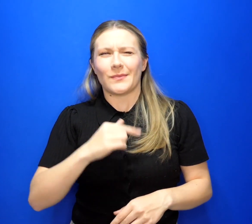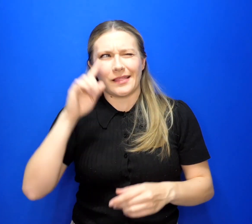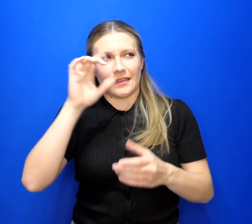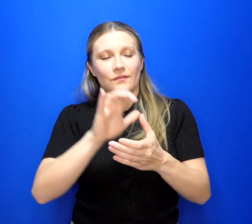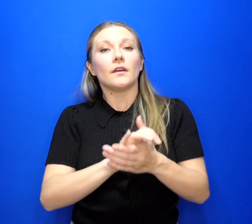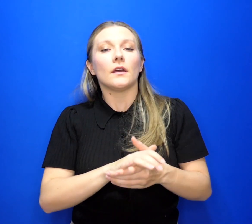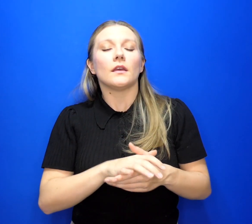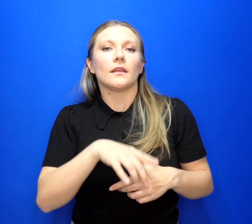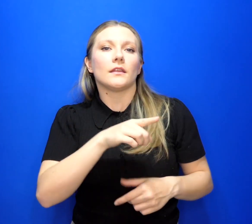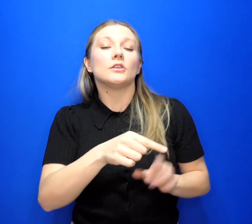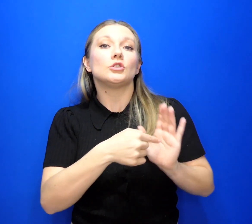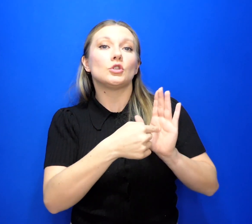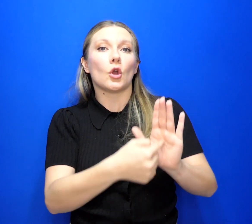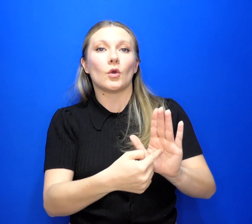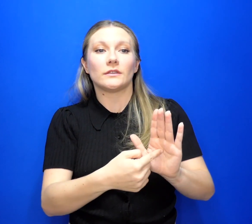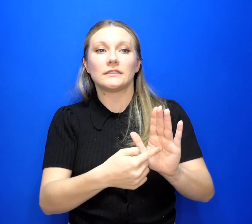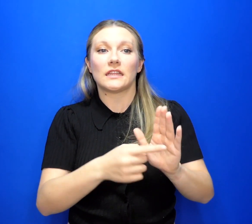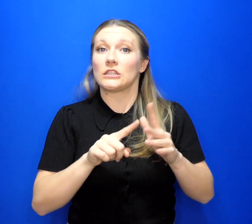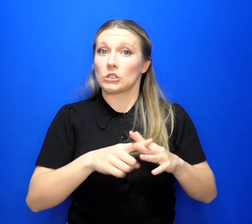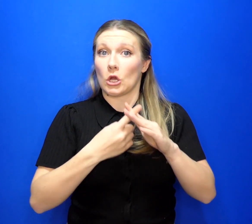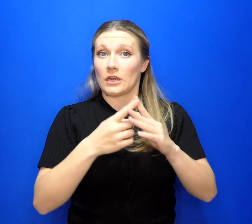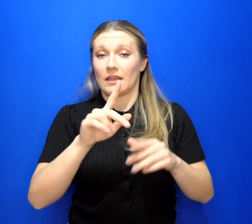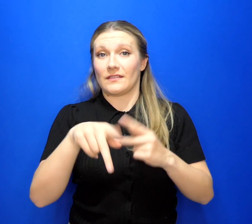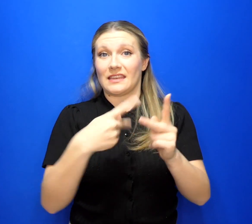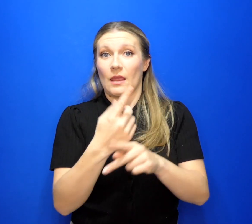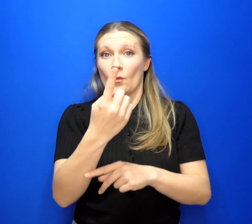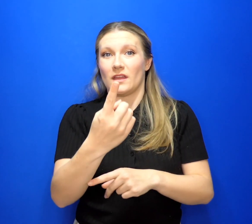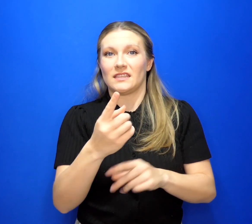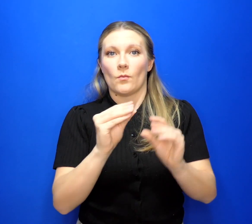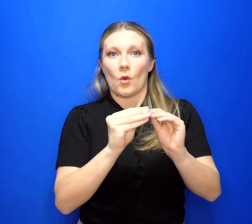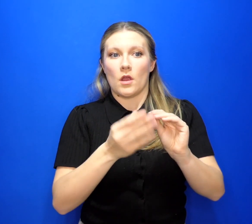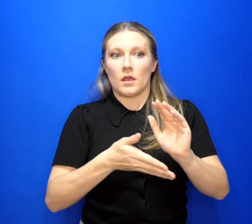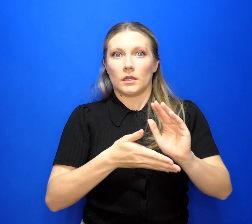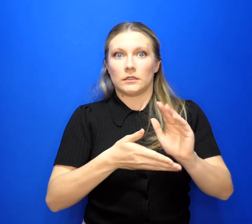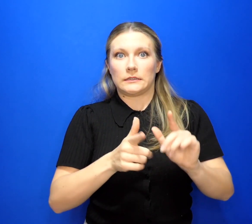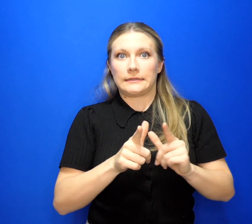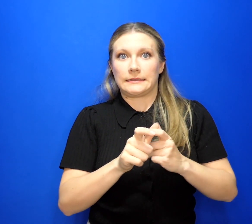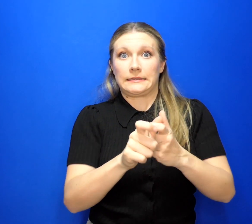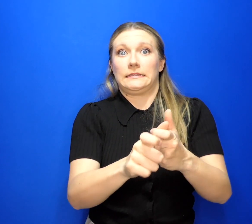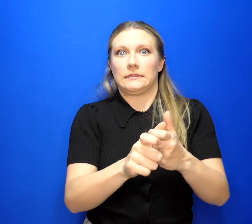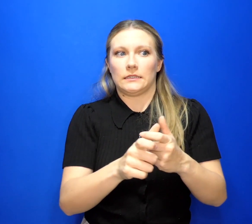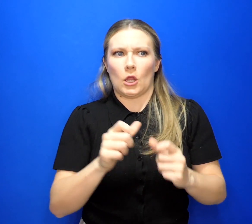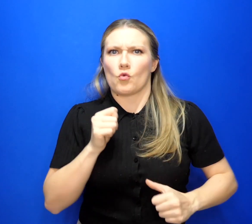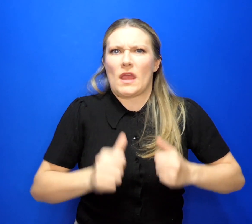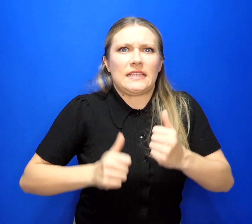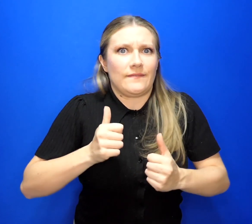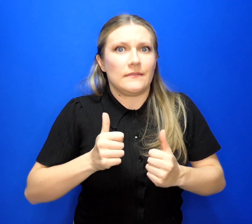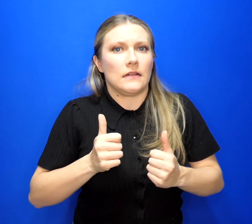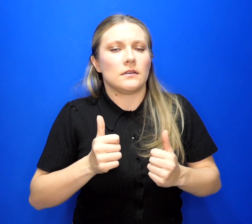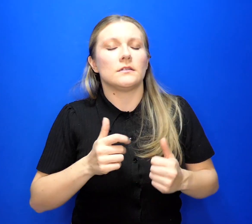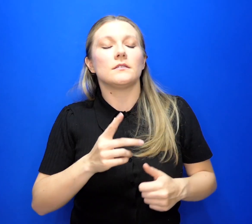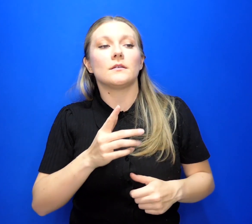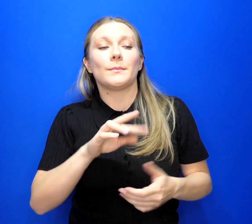actually show that the onset of type 1 is much more rapid and much more aggressive, and that there